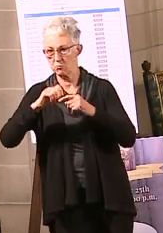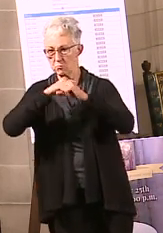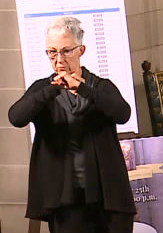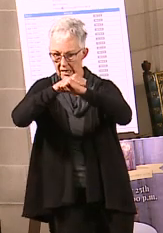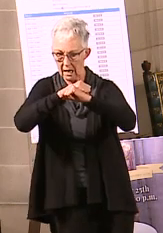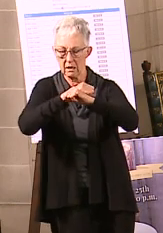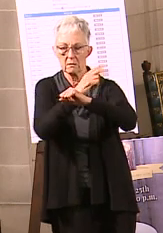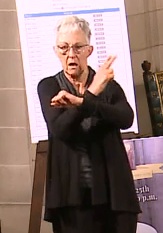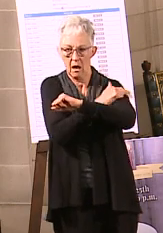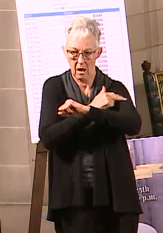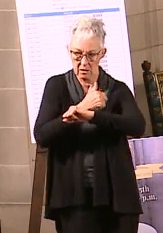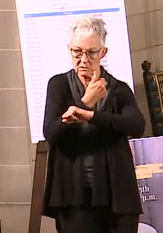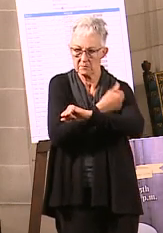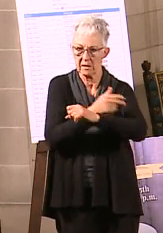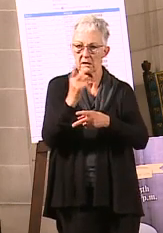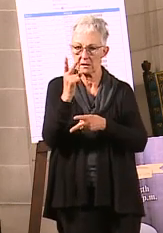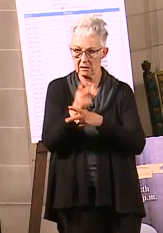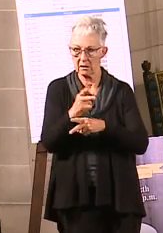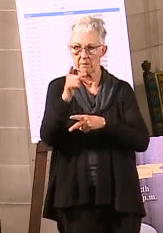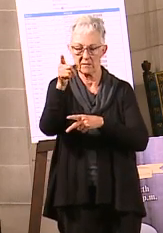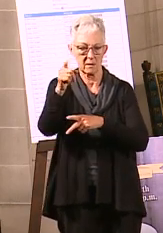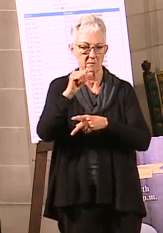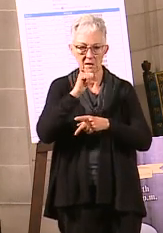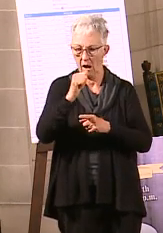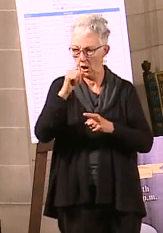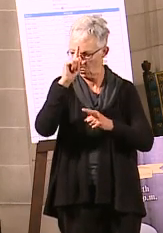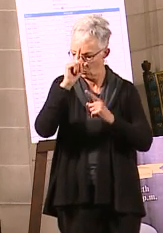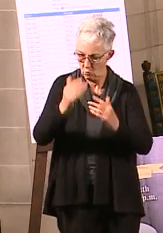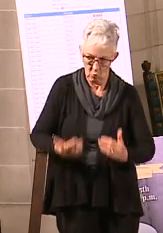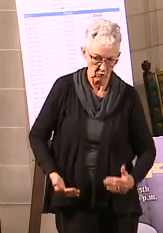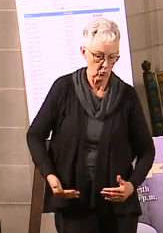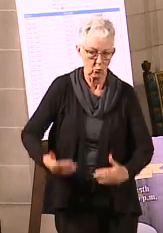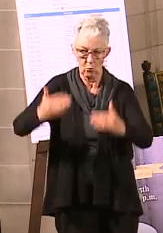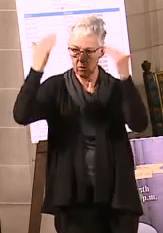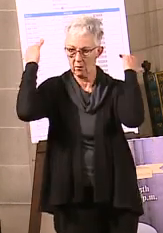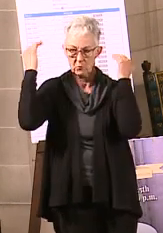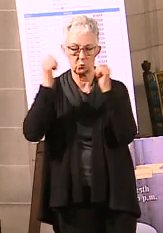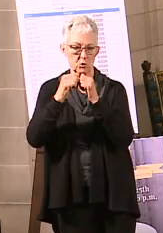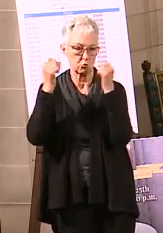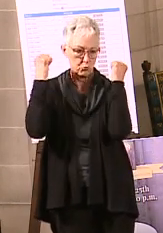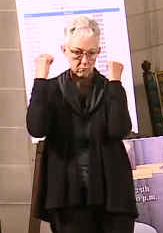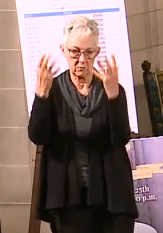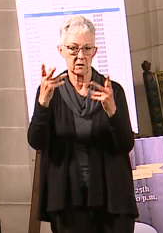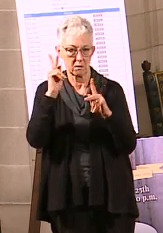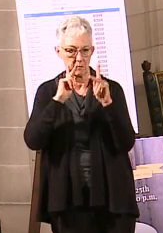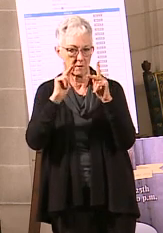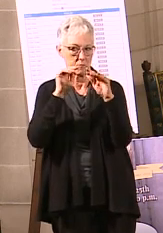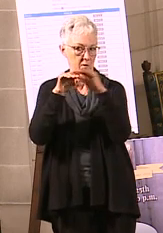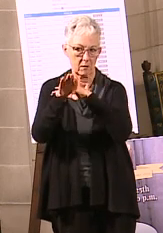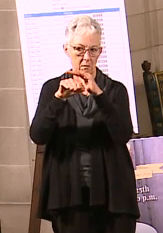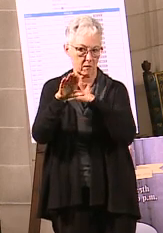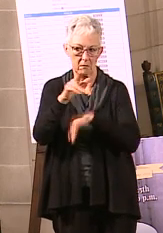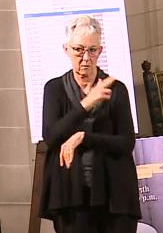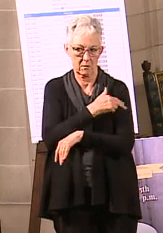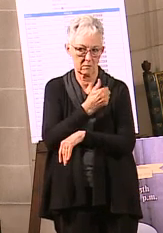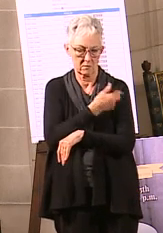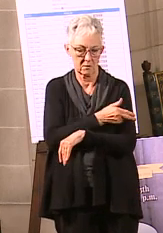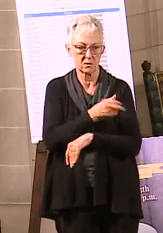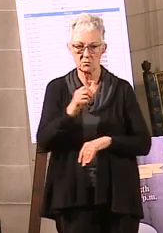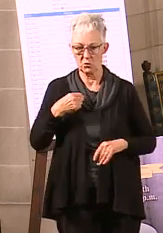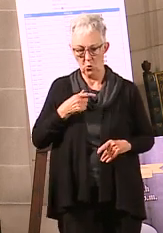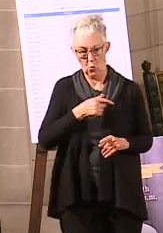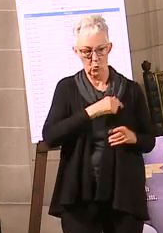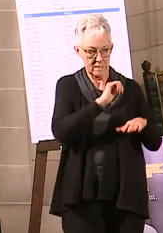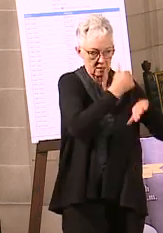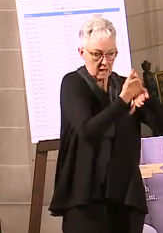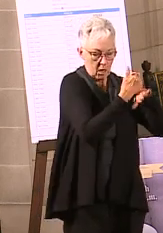There was a lot of unknowns. So we took some pretty dramatic steps to be able to slow down the spread of virus here in Nebraska. All these restrictions we put